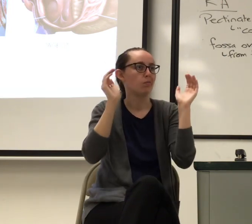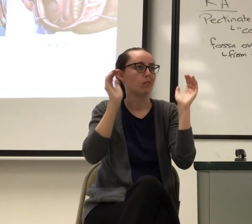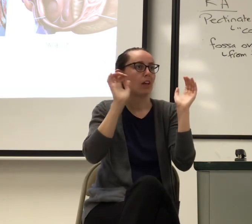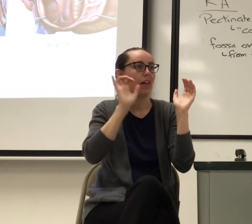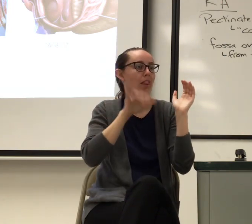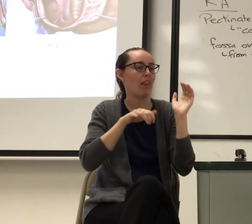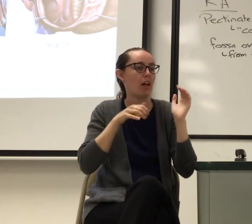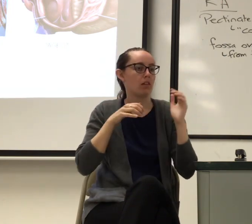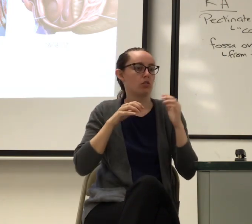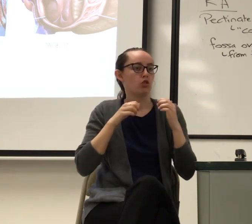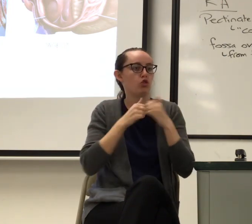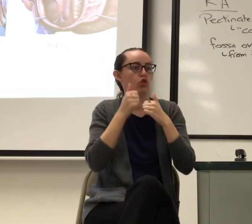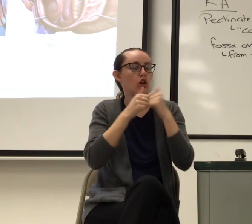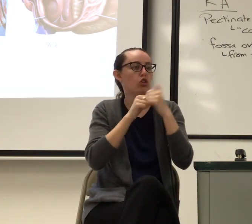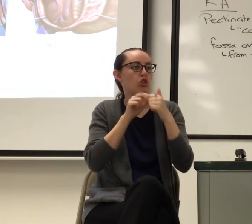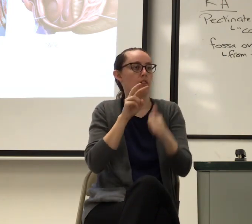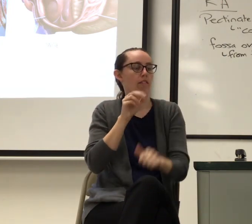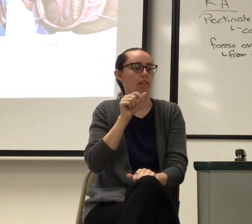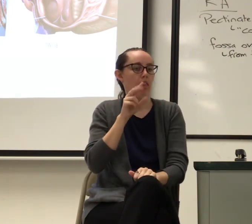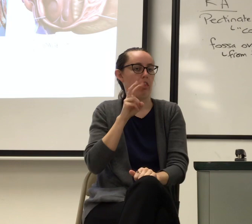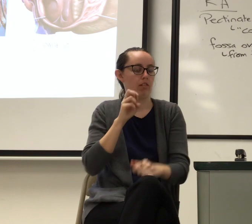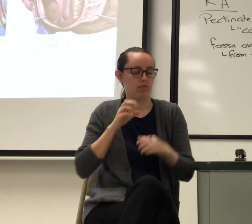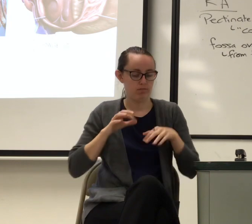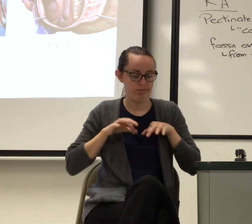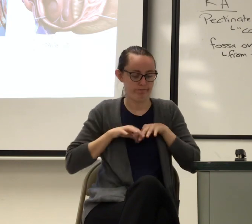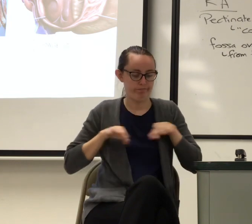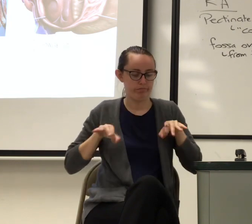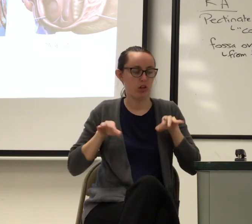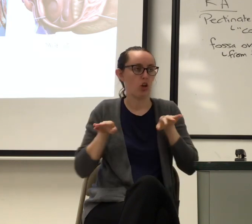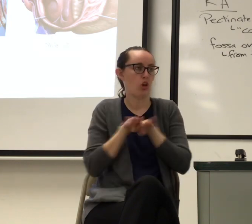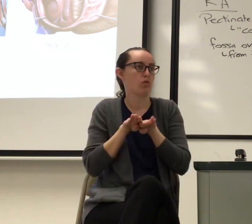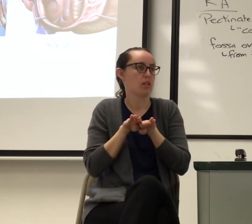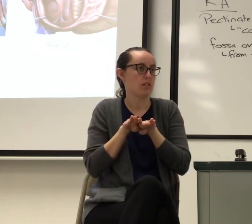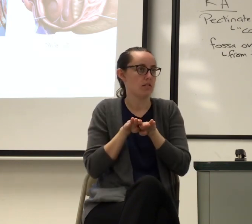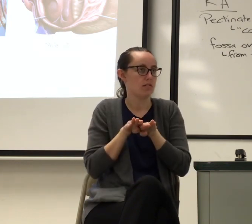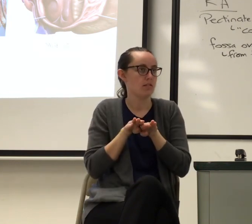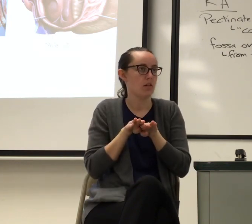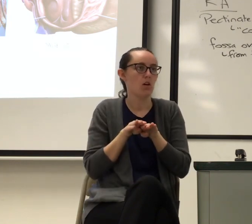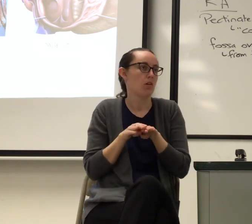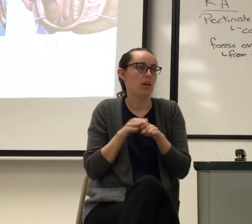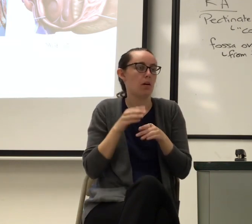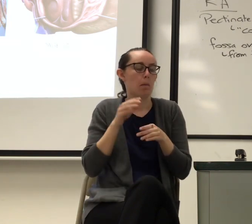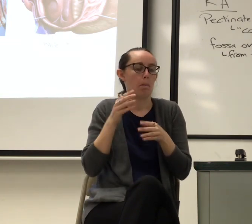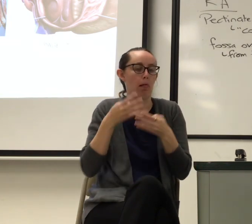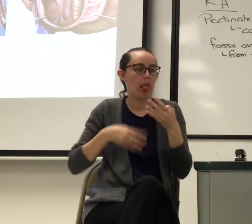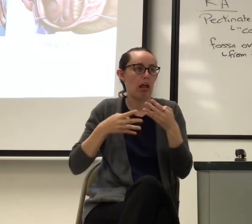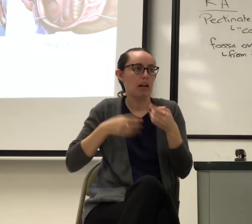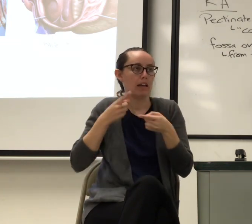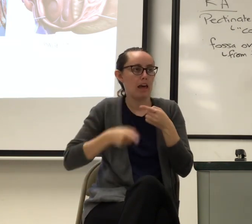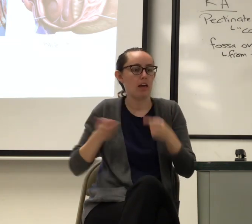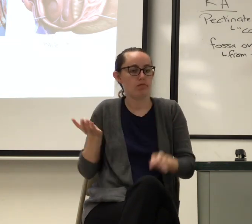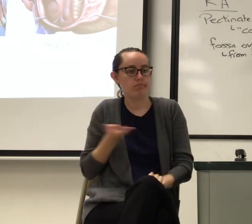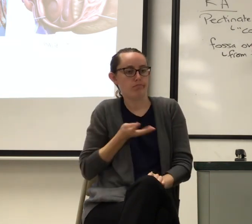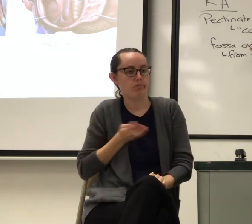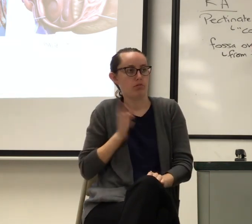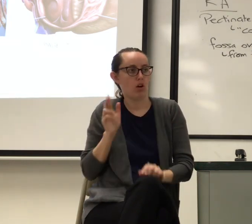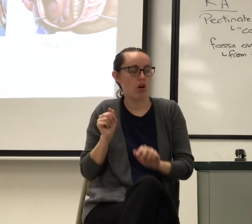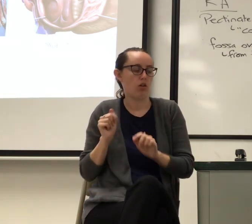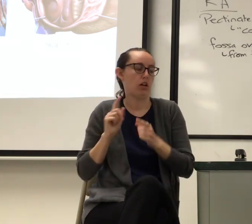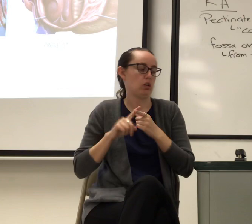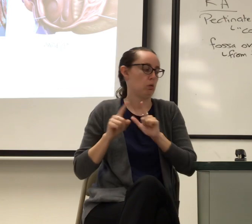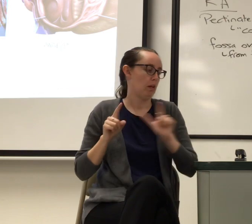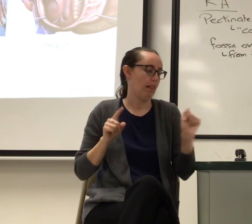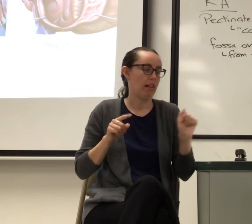structure closes. So blood does not flow from RA to LA. And you just identify it in adults as a